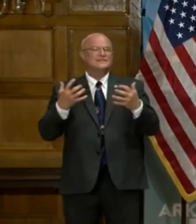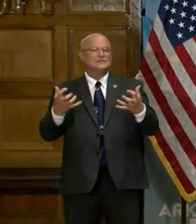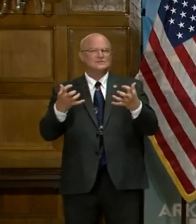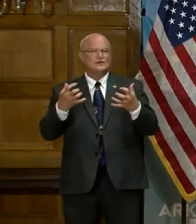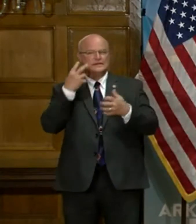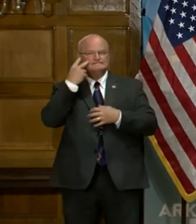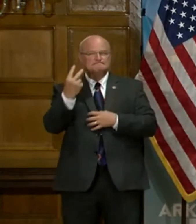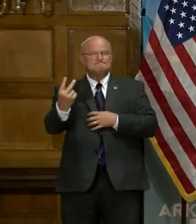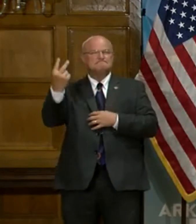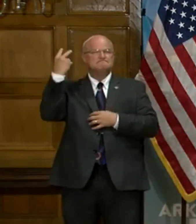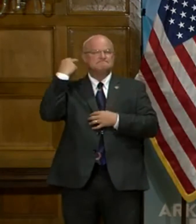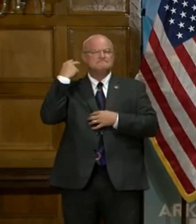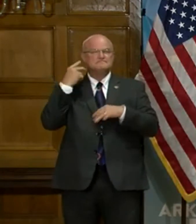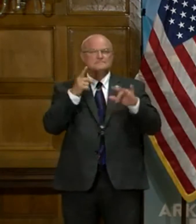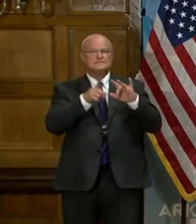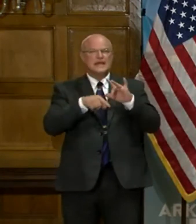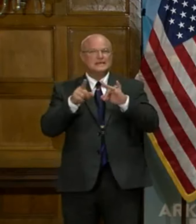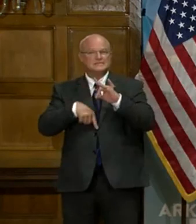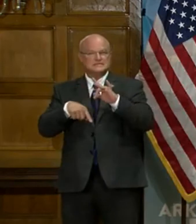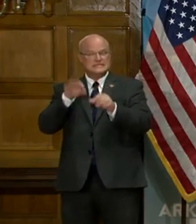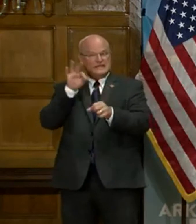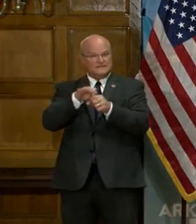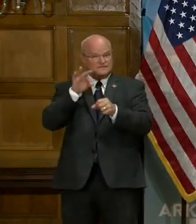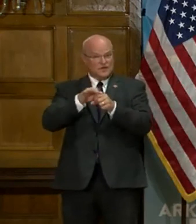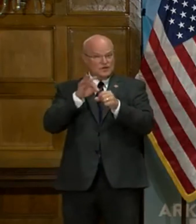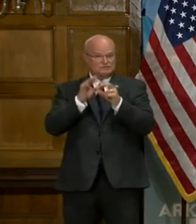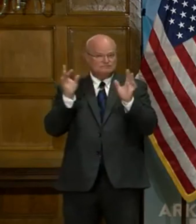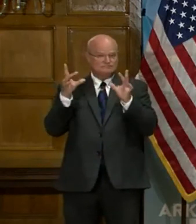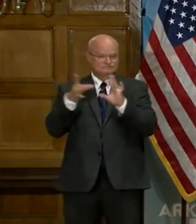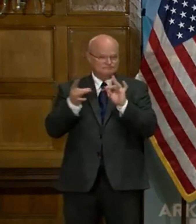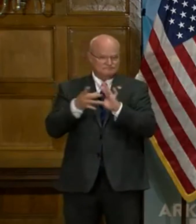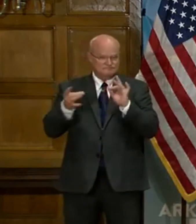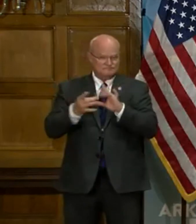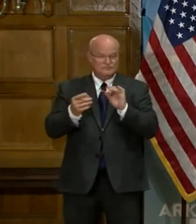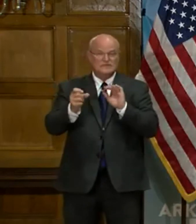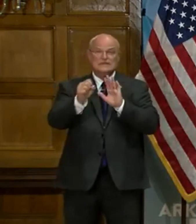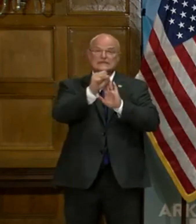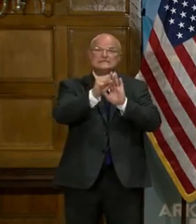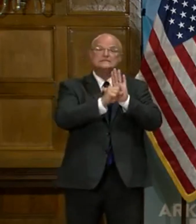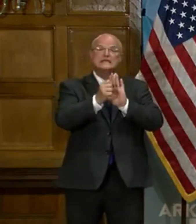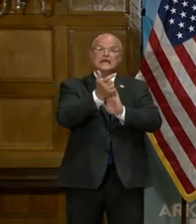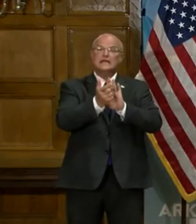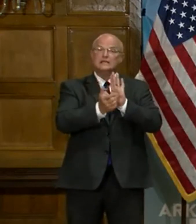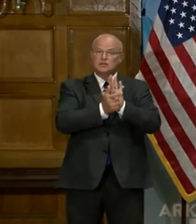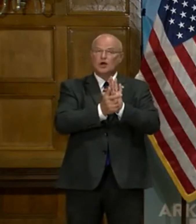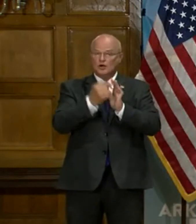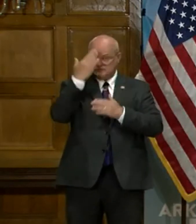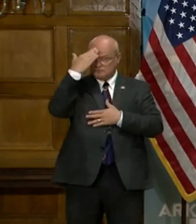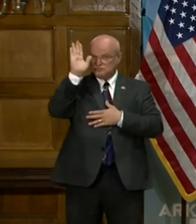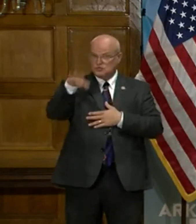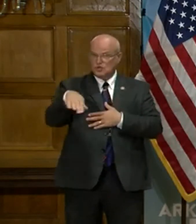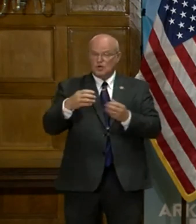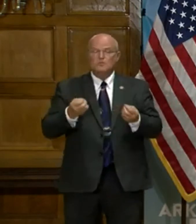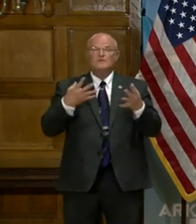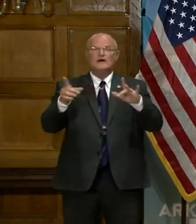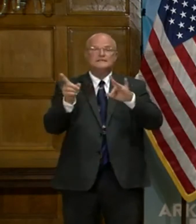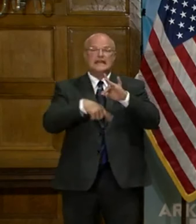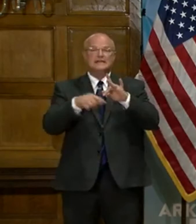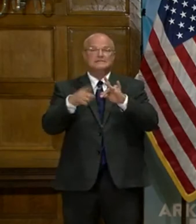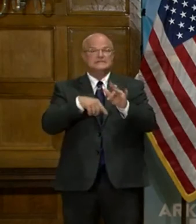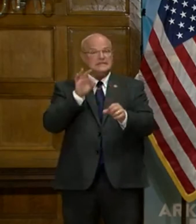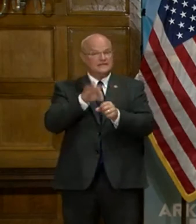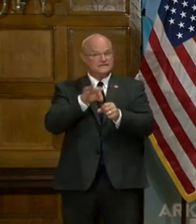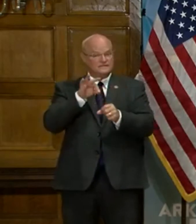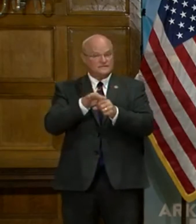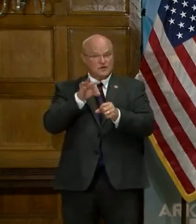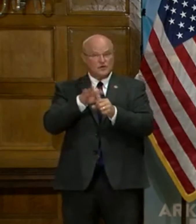to reflect back on absentee voting. State law, as many know, provides that absentee